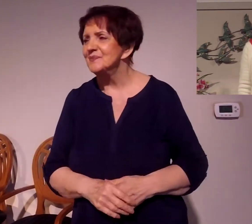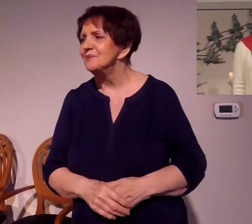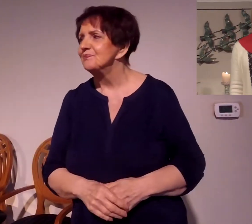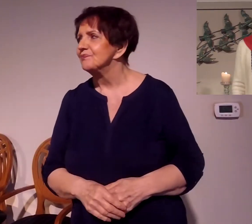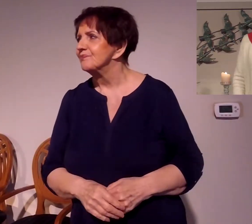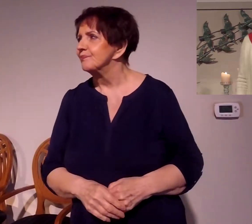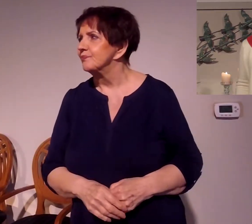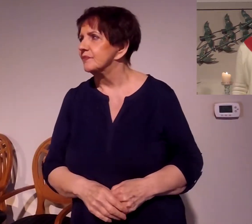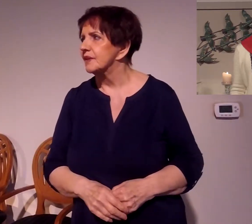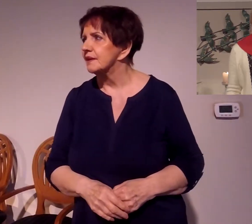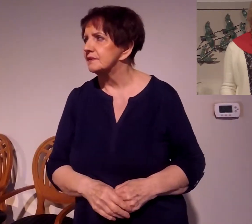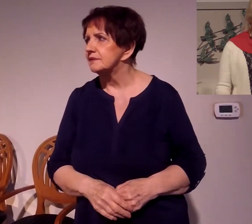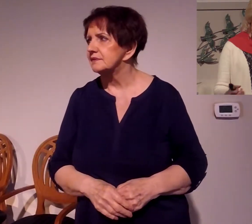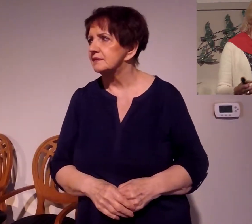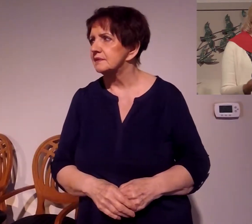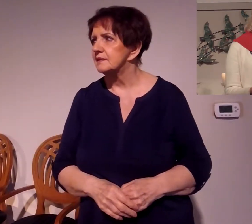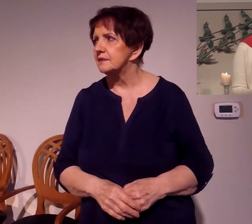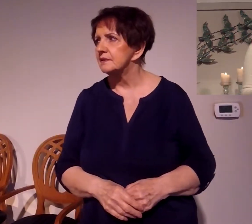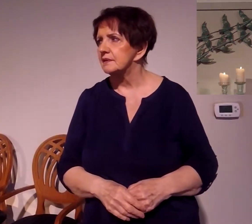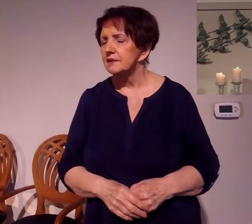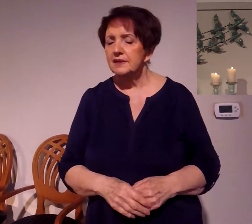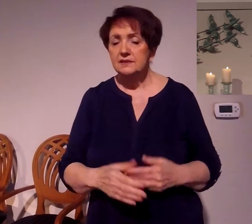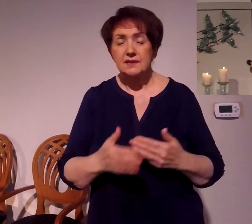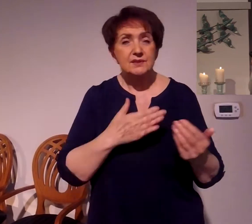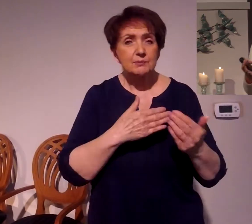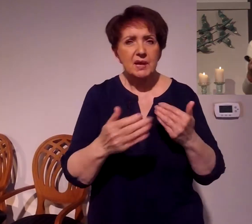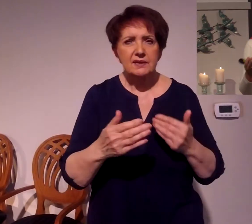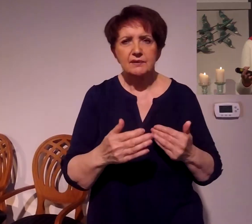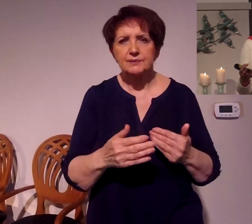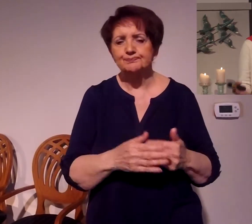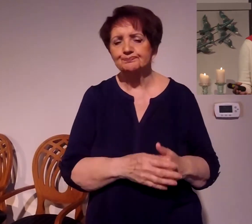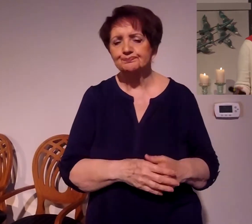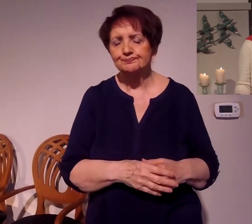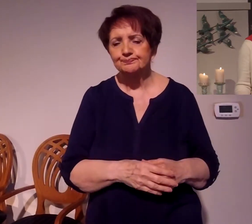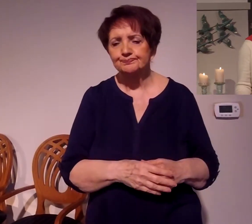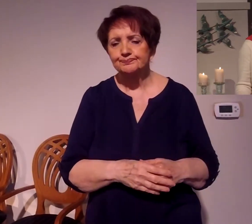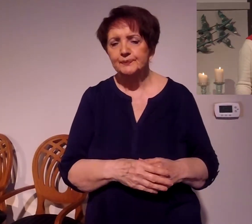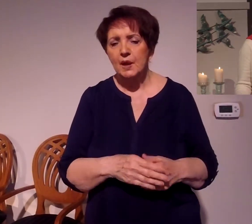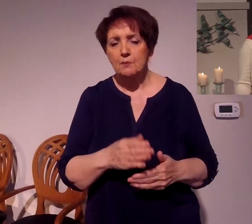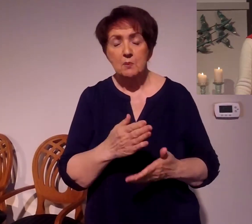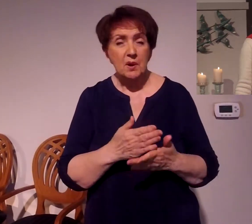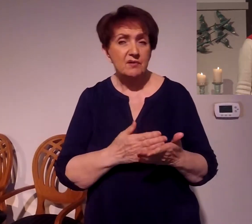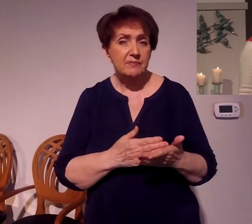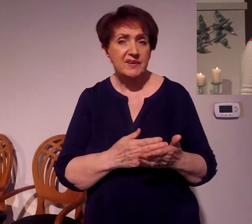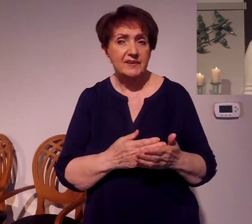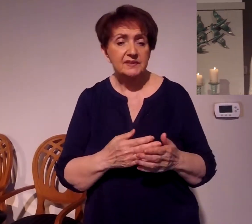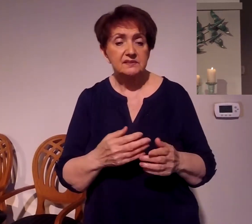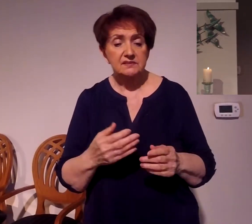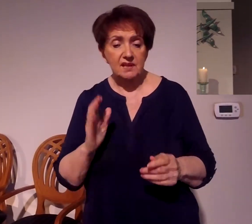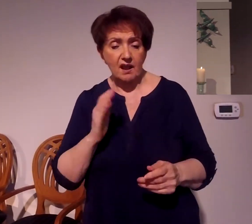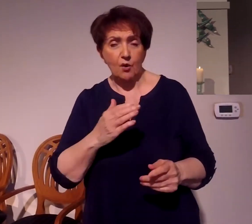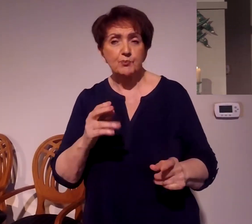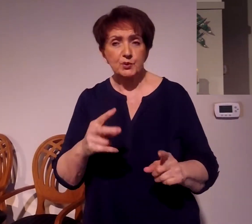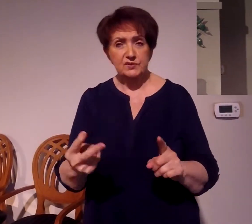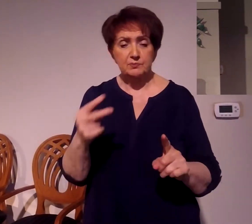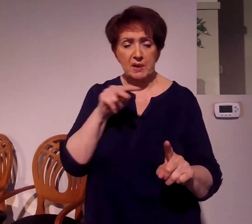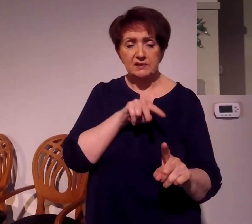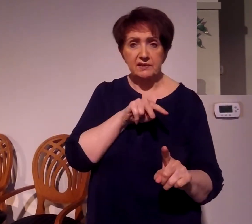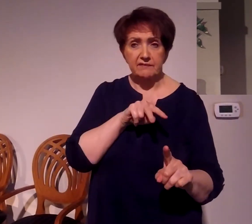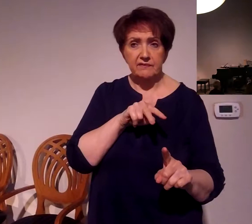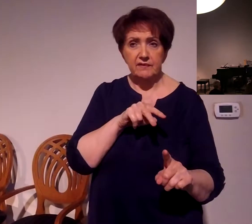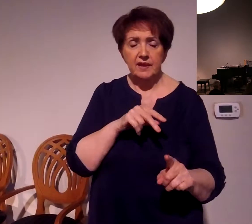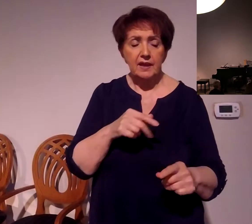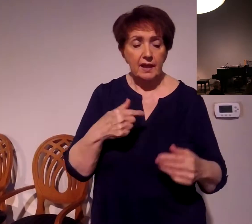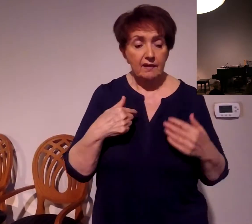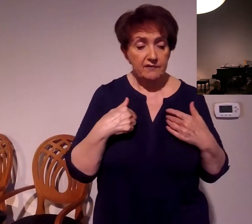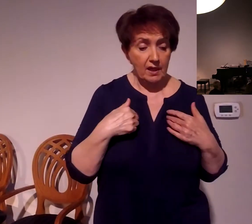So this idea, right? So whether we say, so part of it has to do with where we're standing, right? If I'm standing in my human individualized